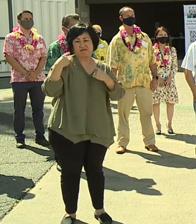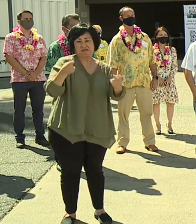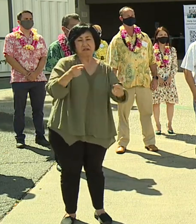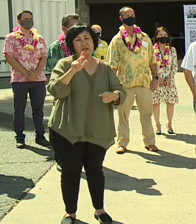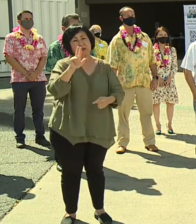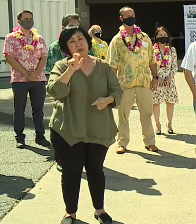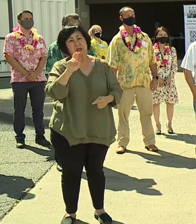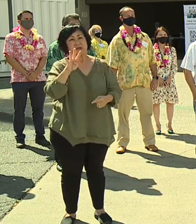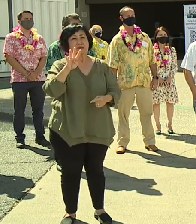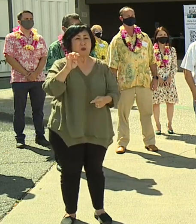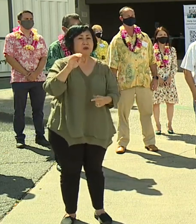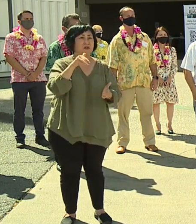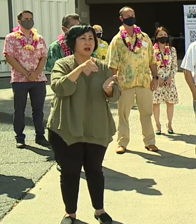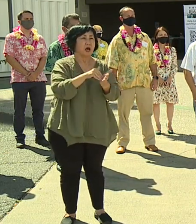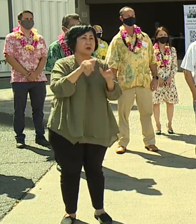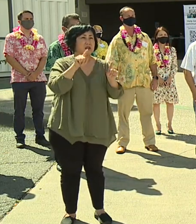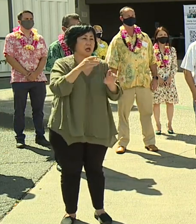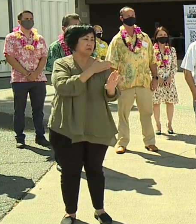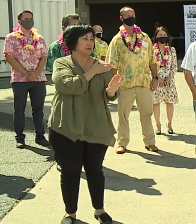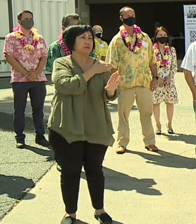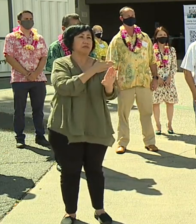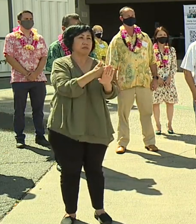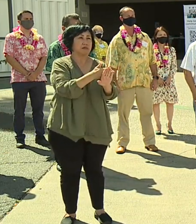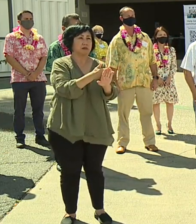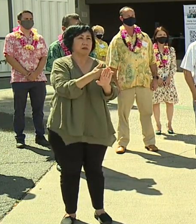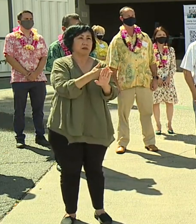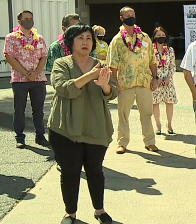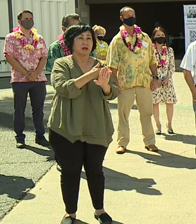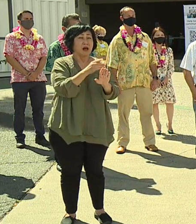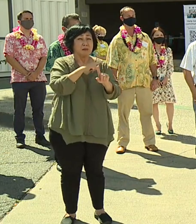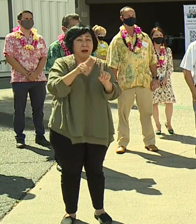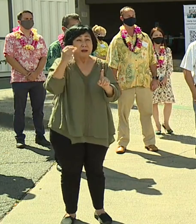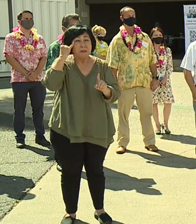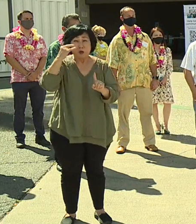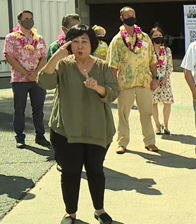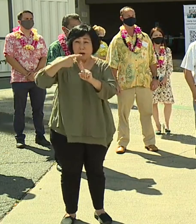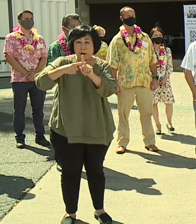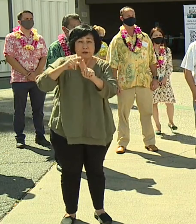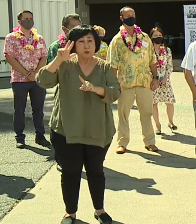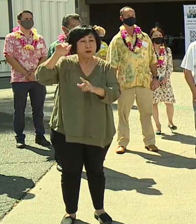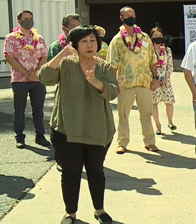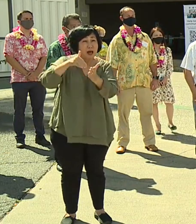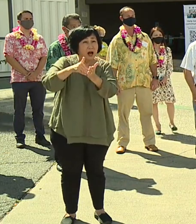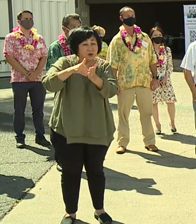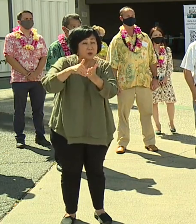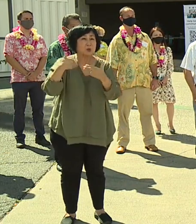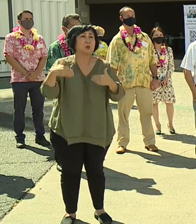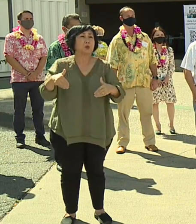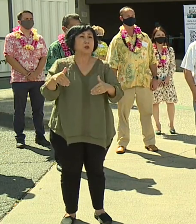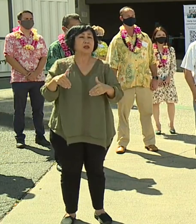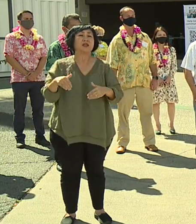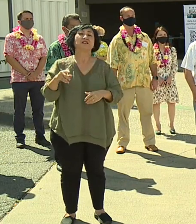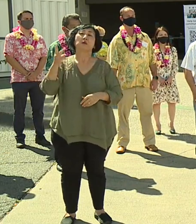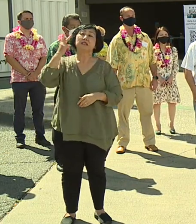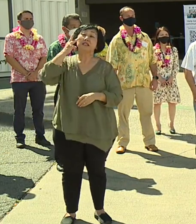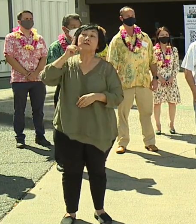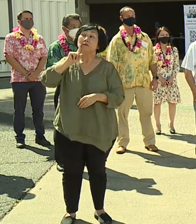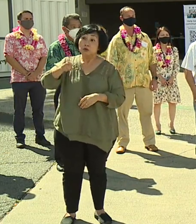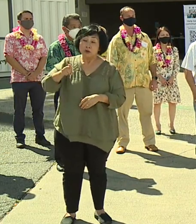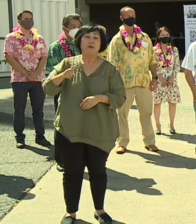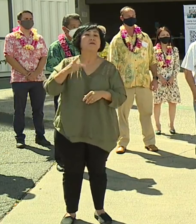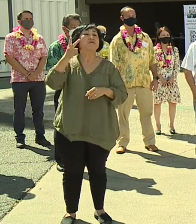300 and 400,000 tests. And we can do that in 1 month. Now, the proof is in the pudding, and we're gonna put them through the proof part